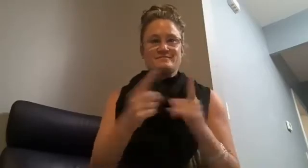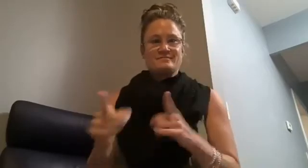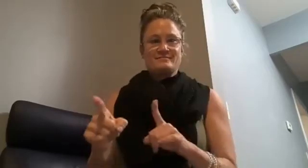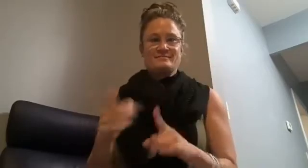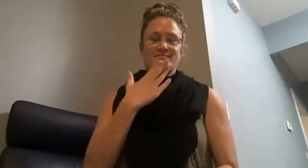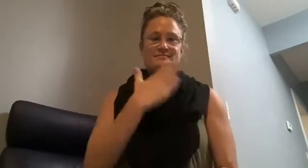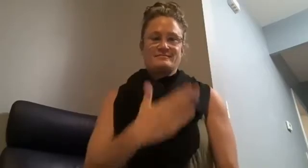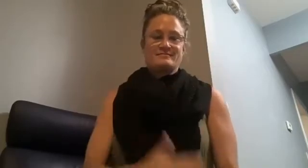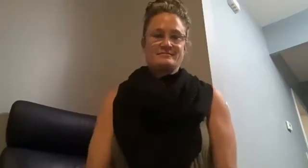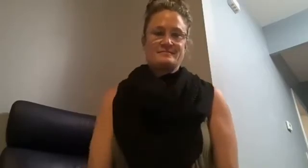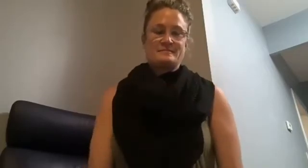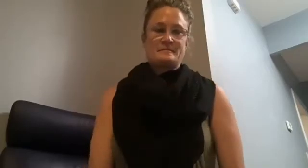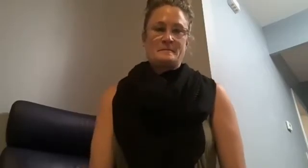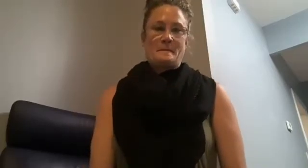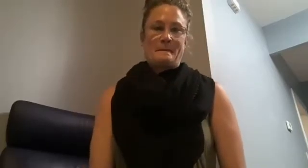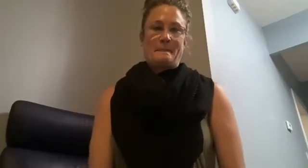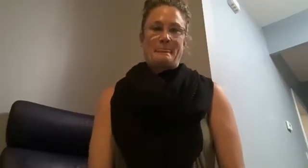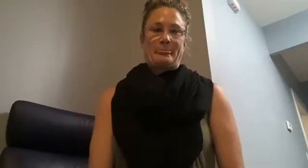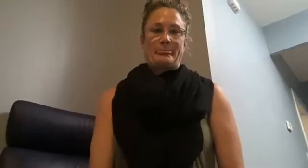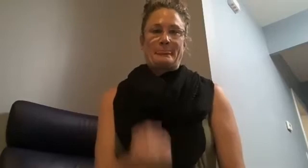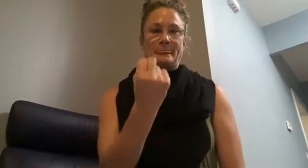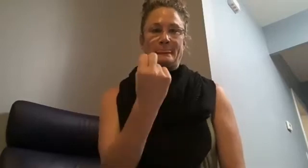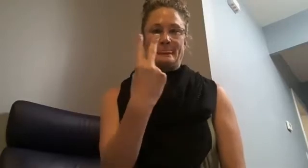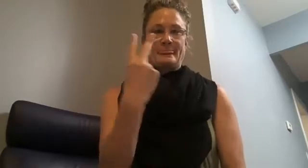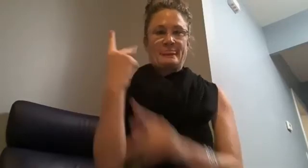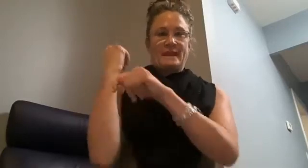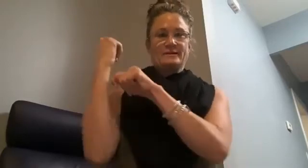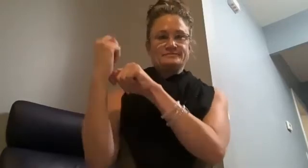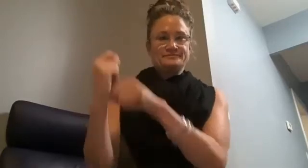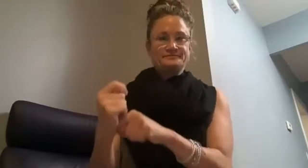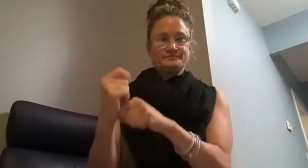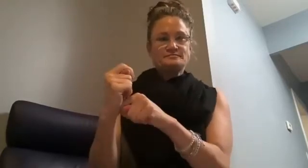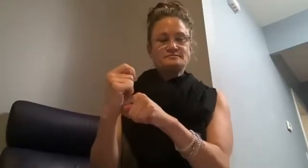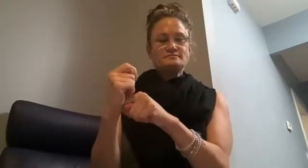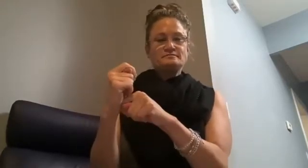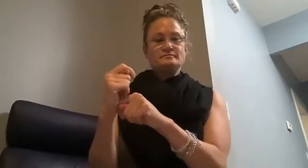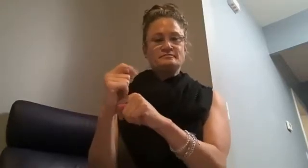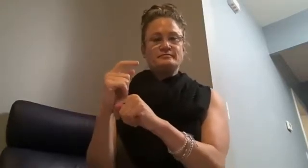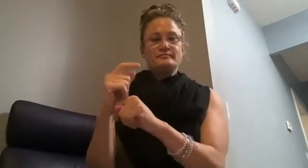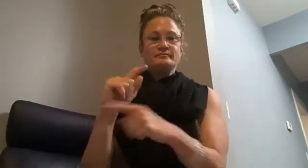Fariel. And next up, we have the 12 traditions, and my friend Jeremy's going to do those for us.